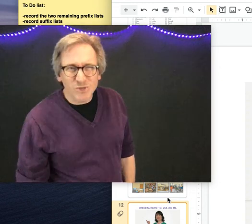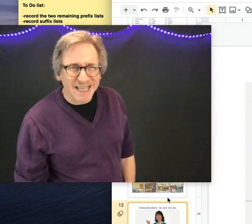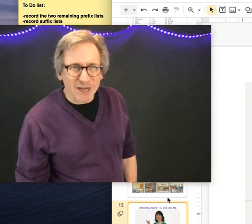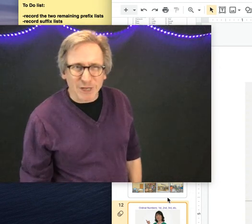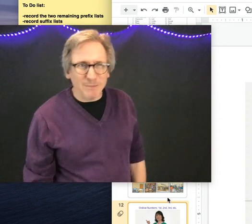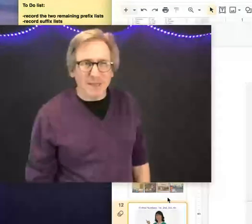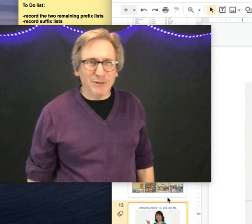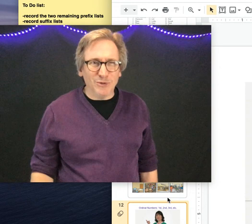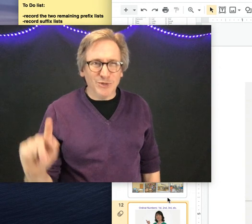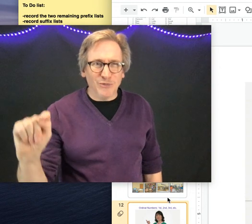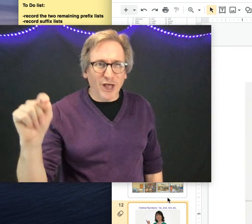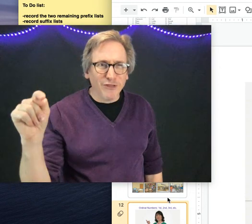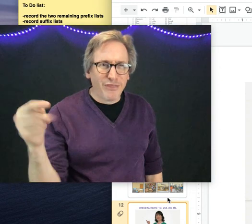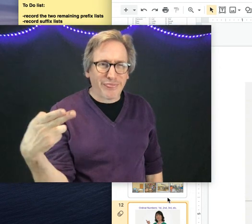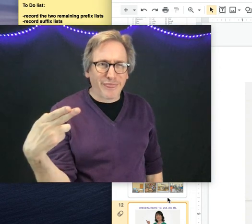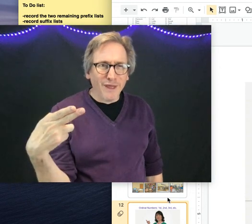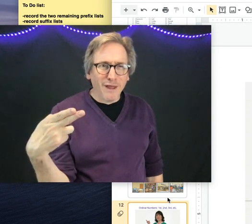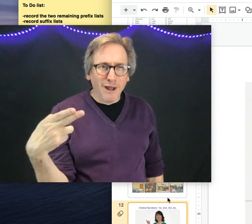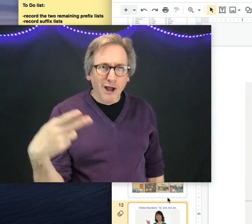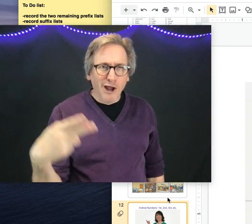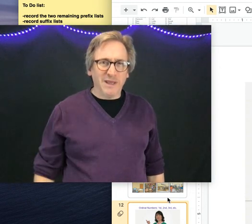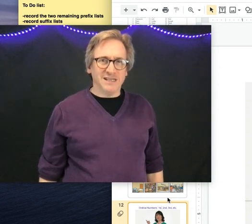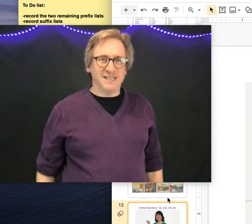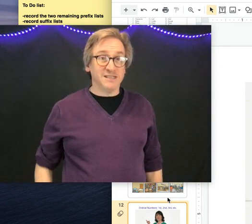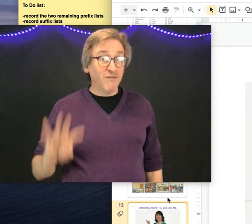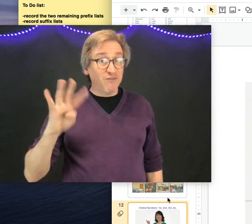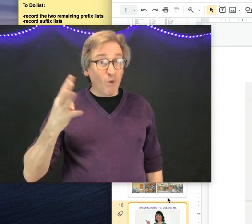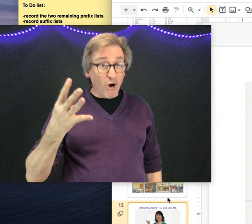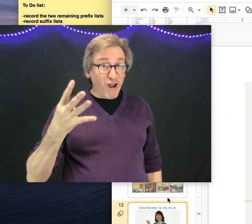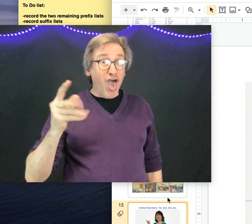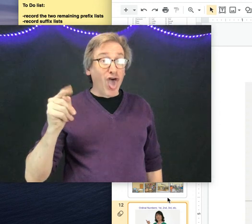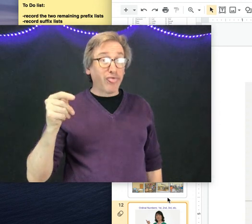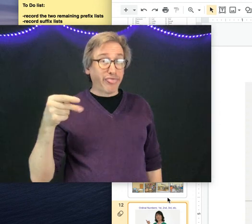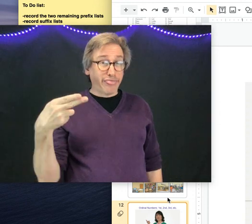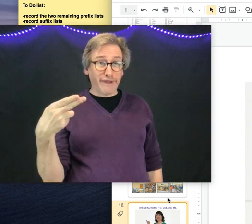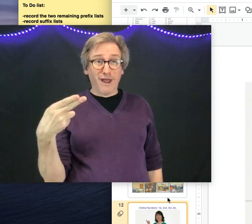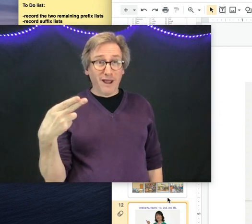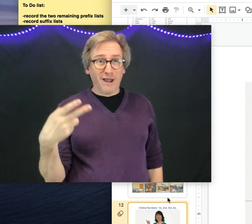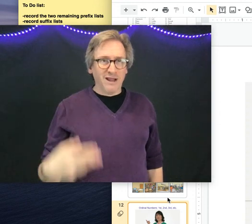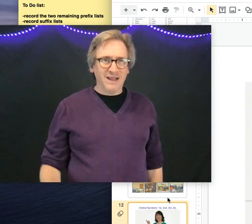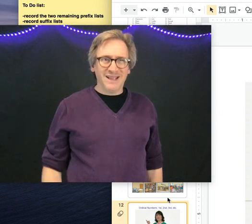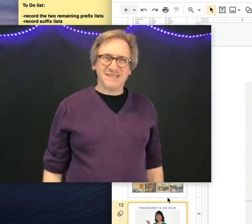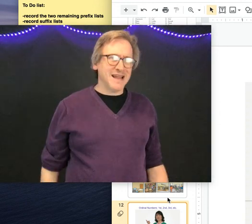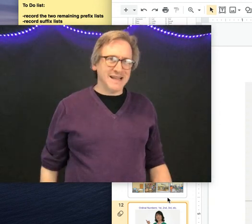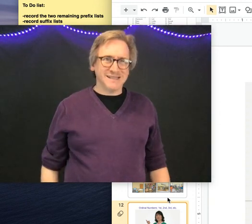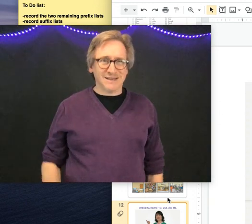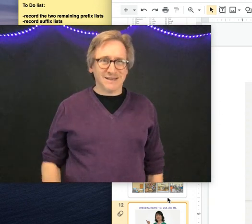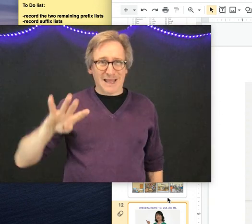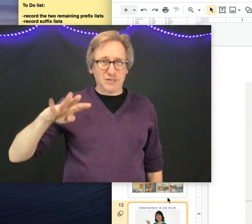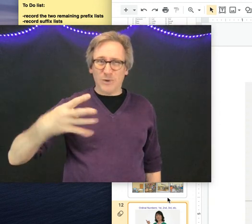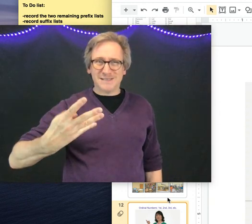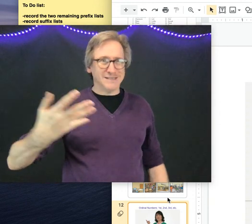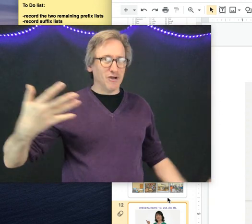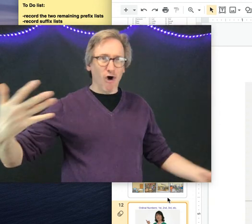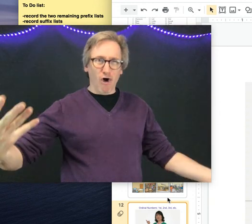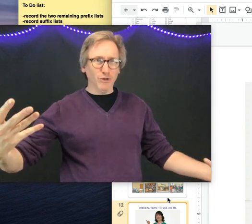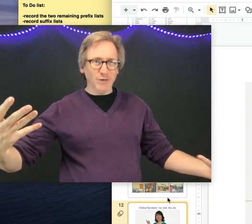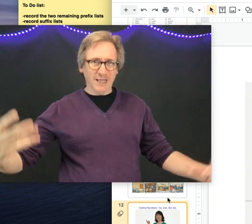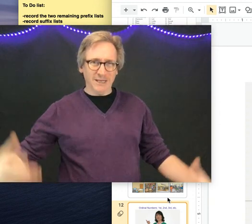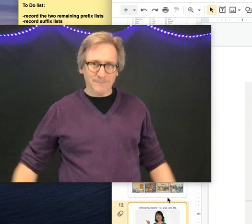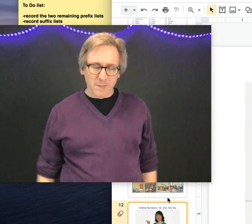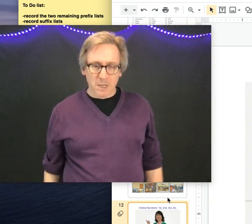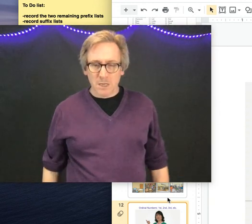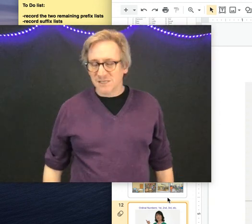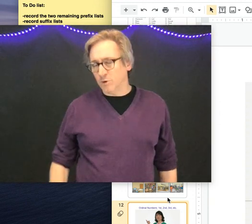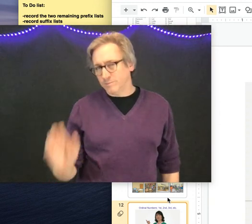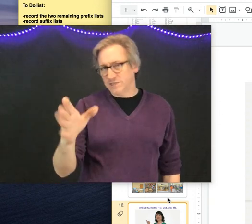It's mostly hearing people who do the because it's fourth. It's not necessary. That twist is all you